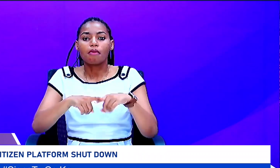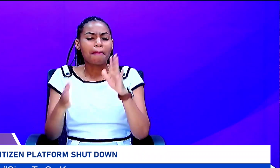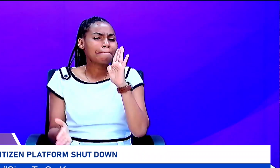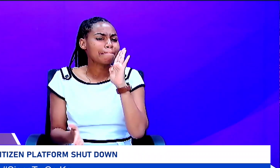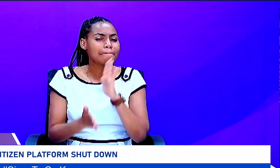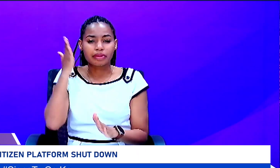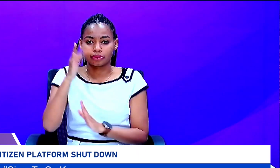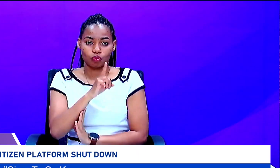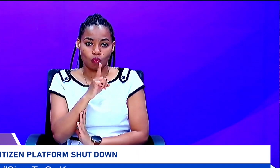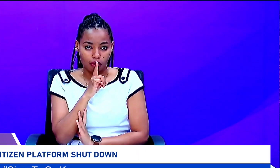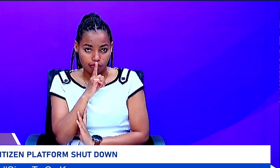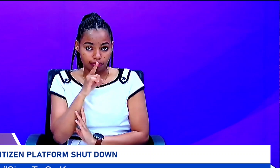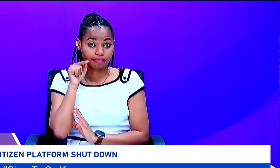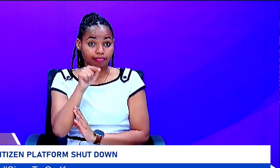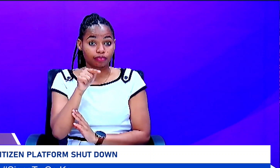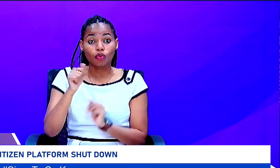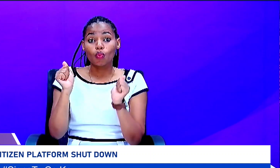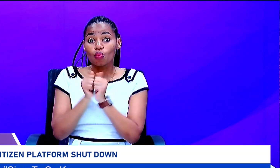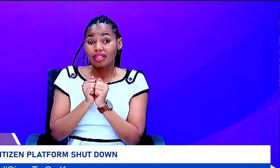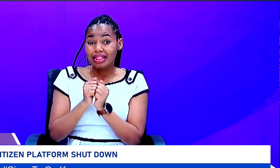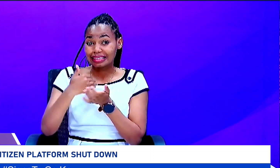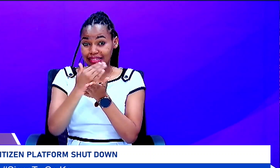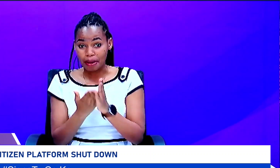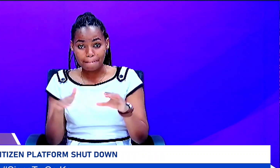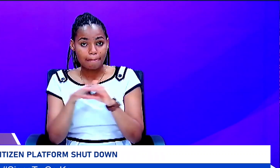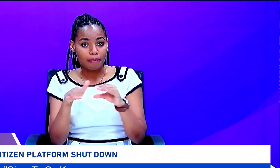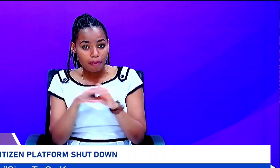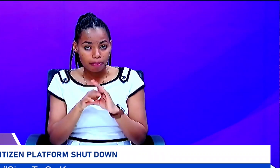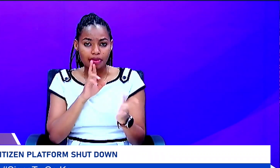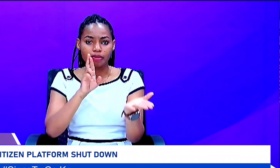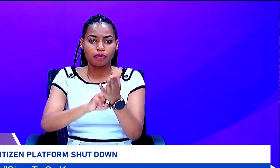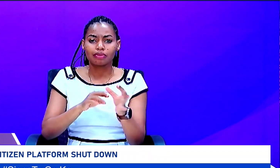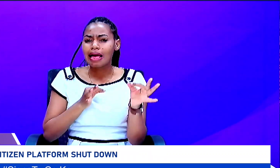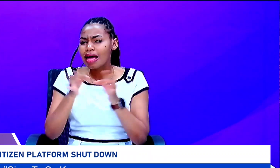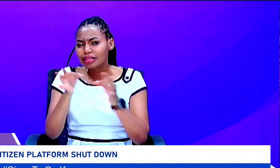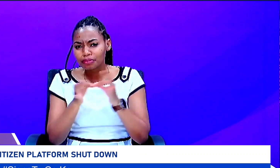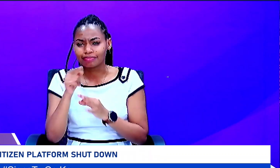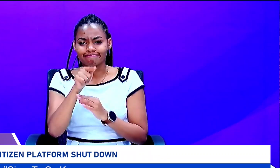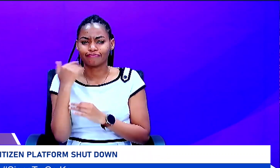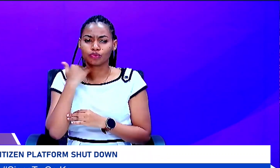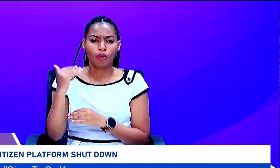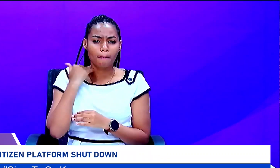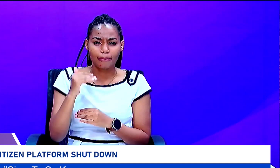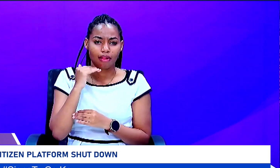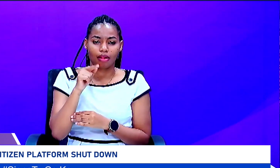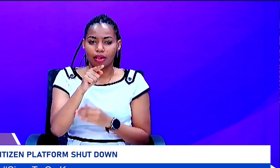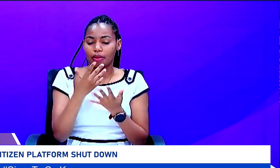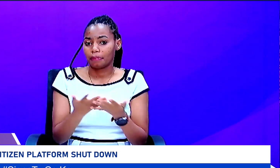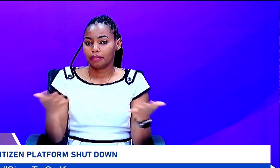now demanding the immediate shutdown of the platform, with some members reportedly describing it as a